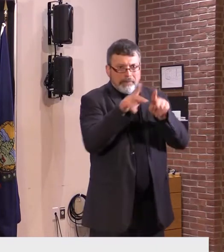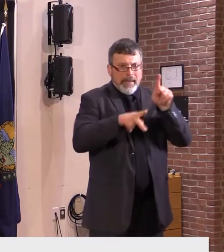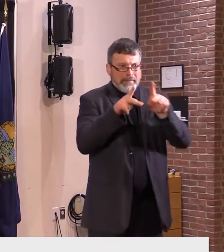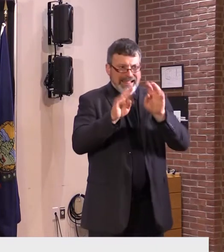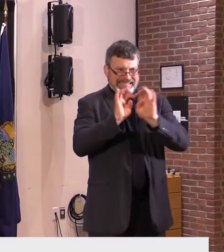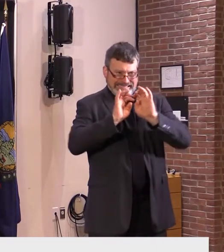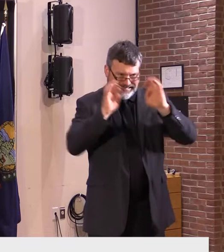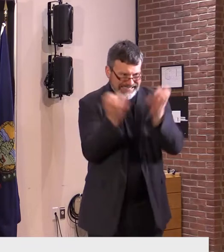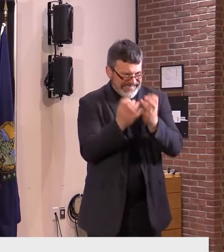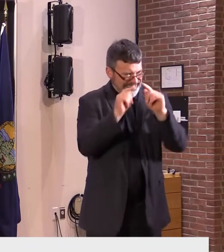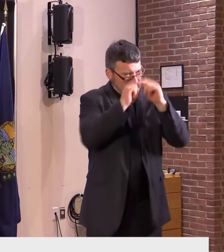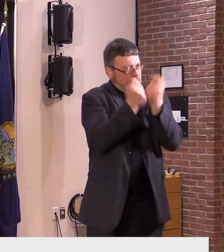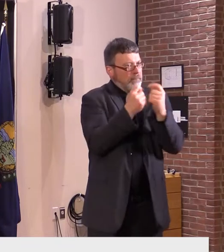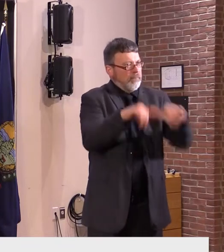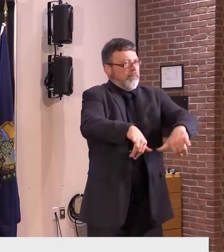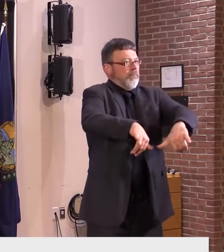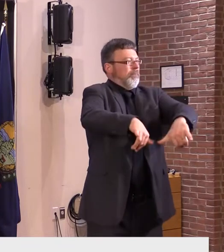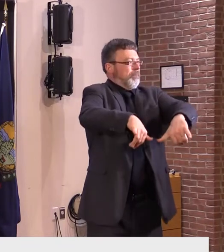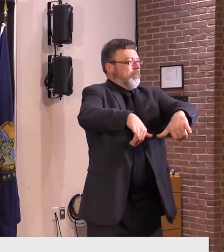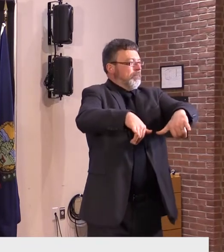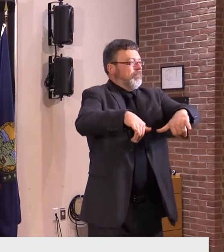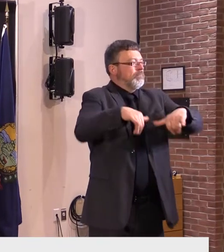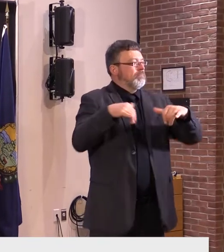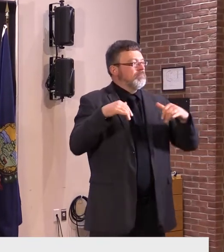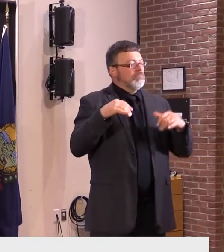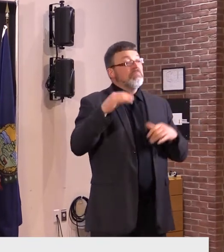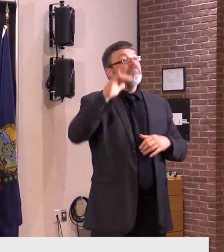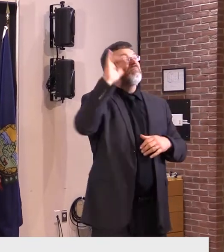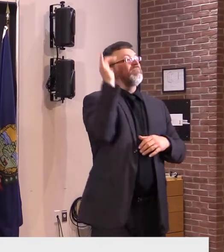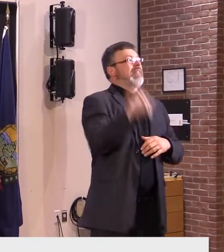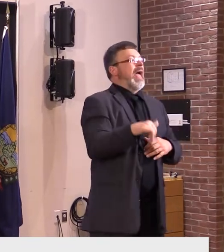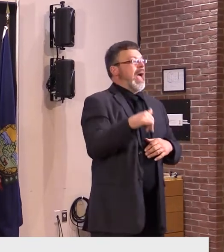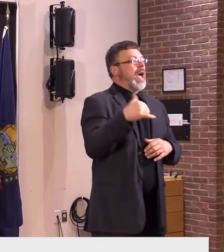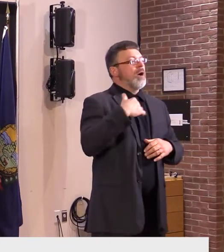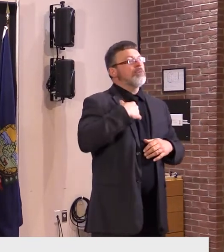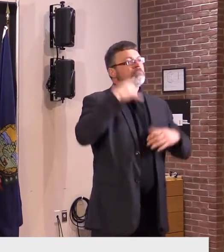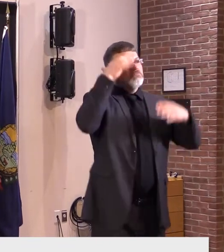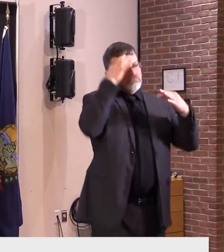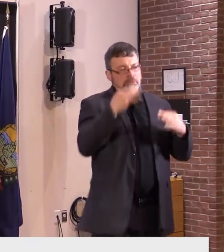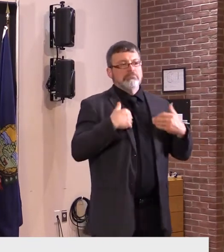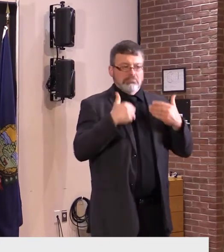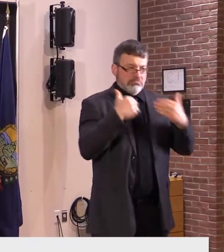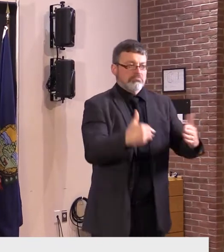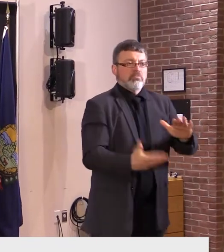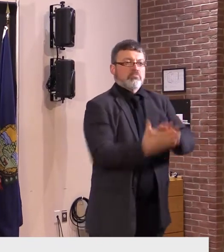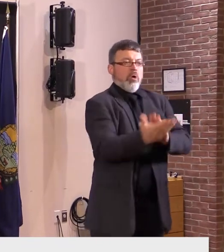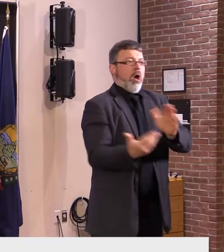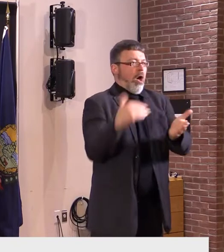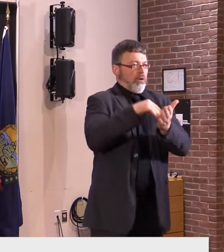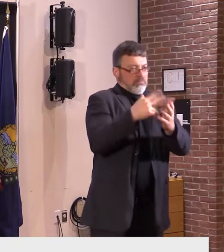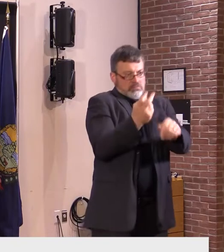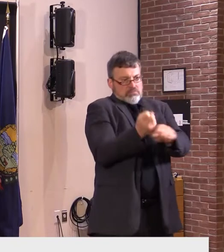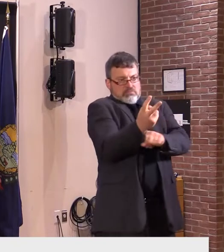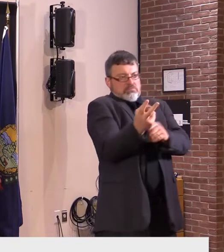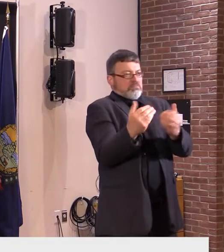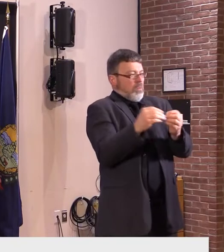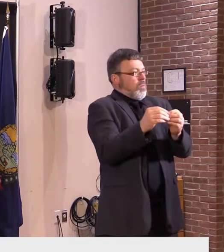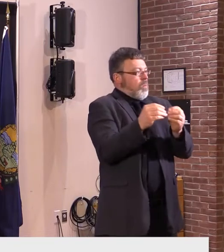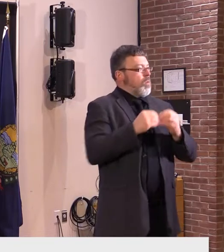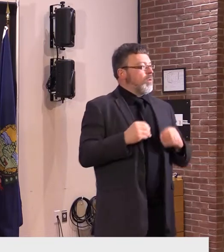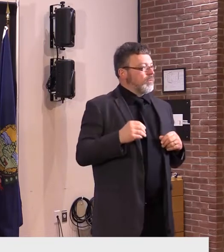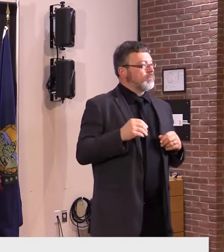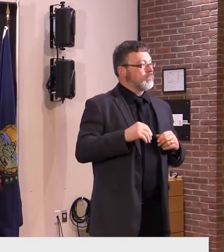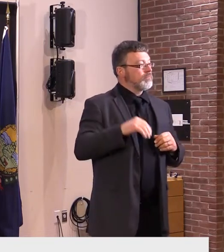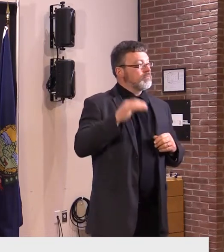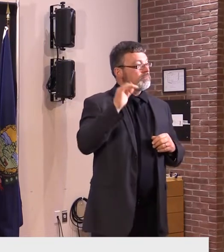2 years and look forward to the opportunity to do that if voters will have me. Will you be